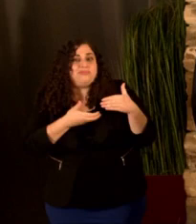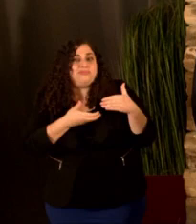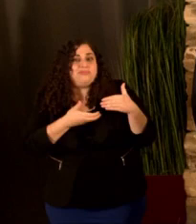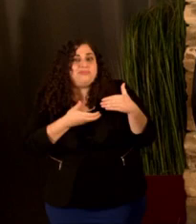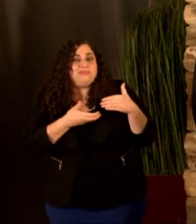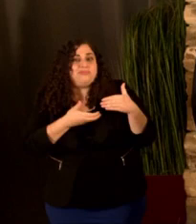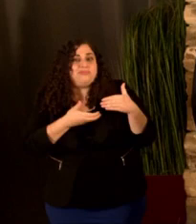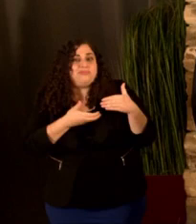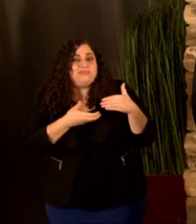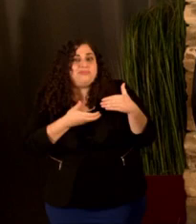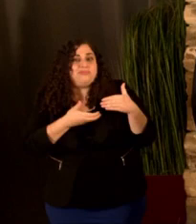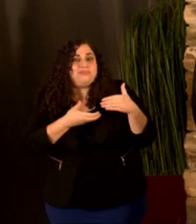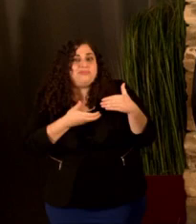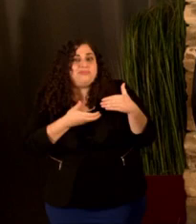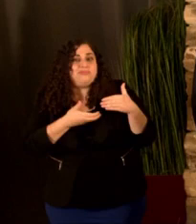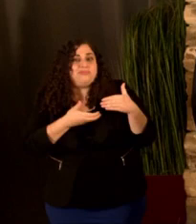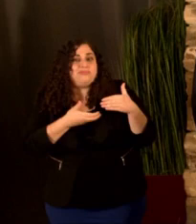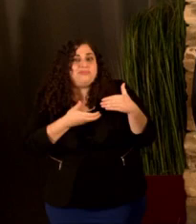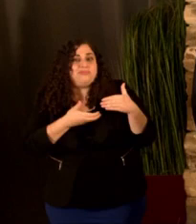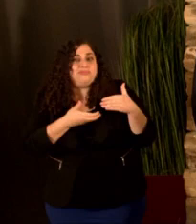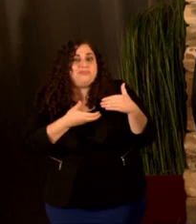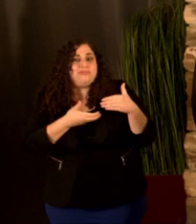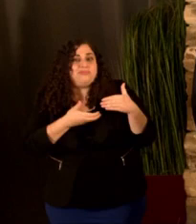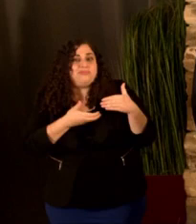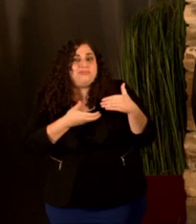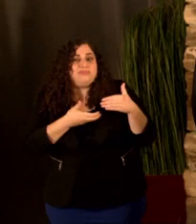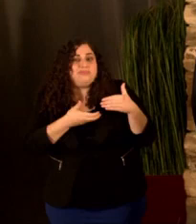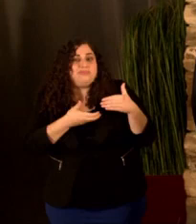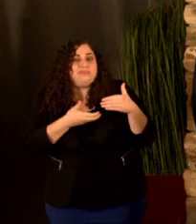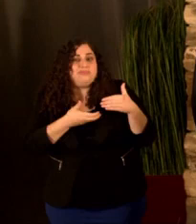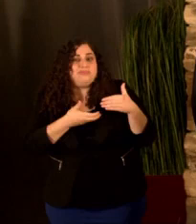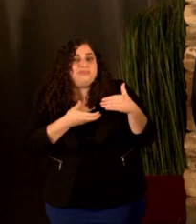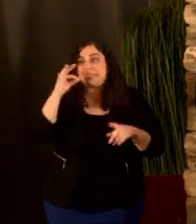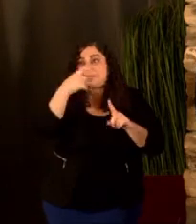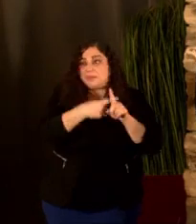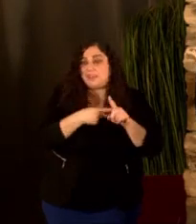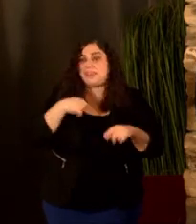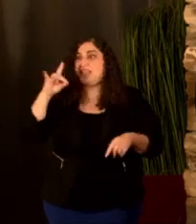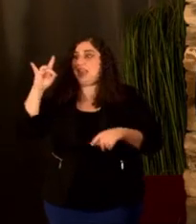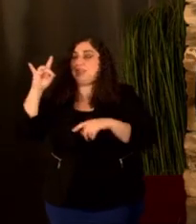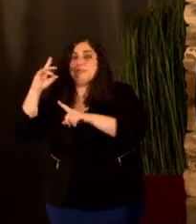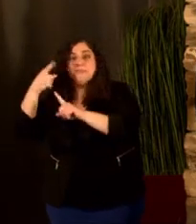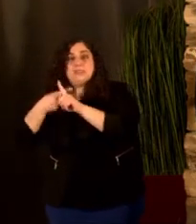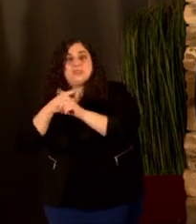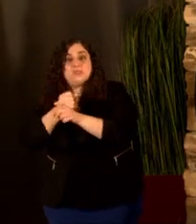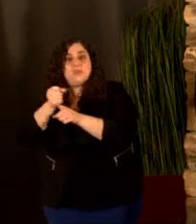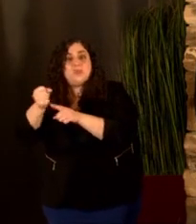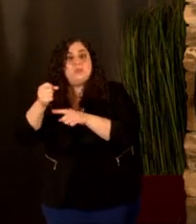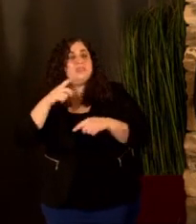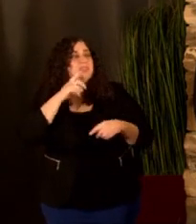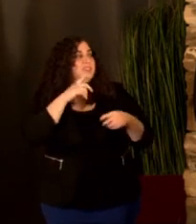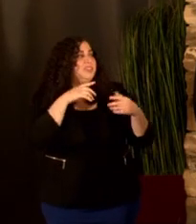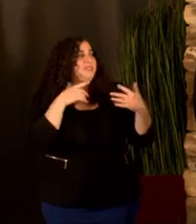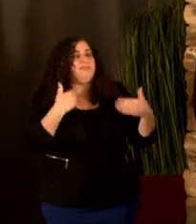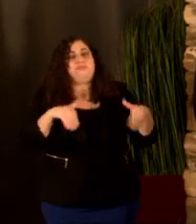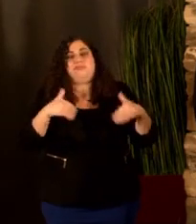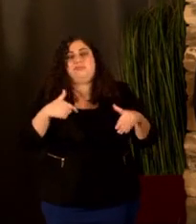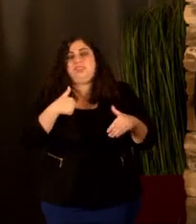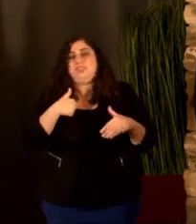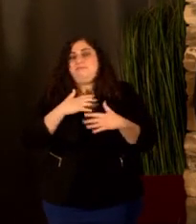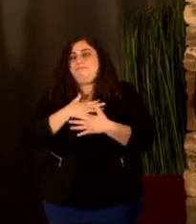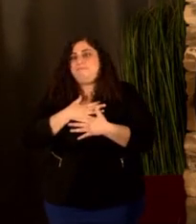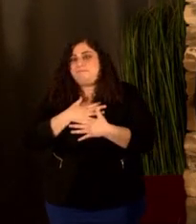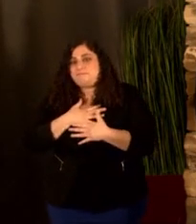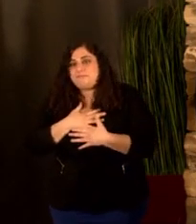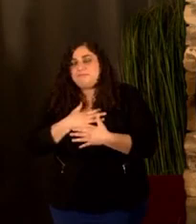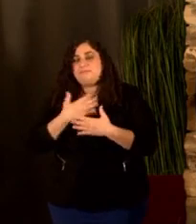sober. She'll be 19 months old, 22nd of this month. And I am beyond grateful to